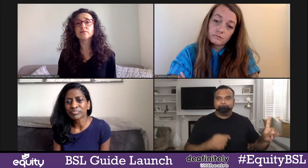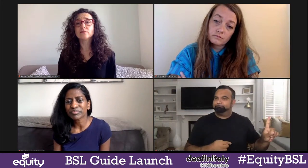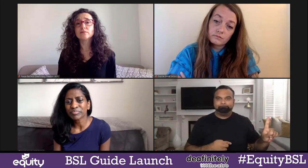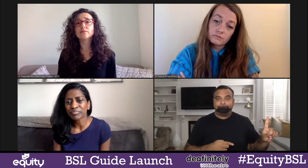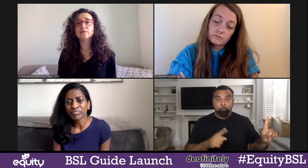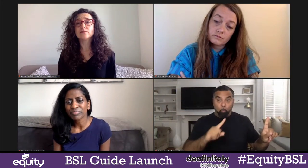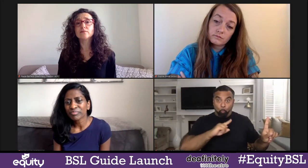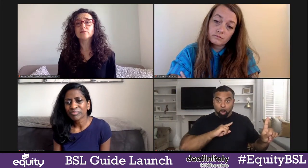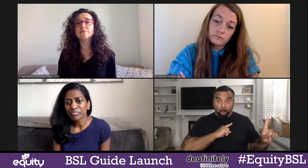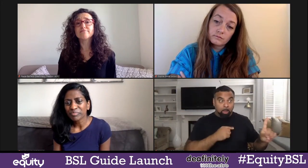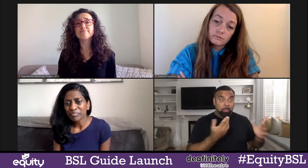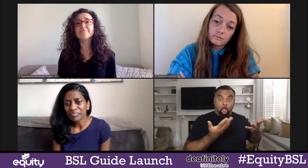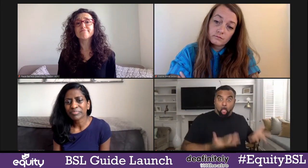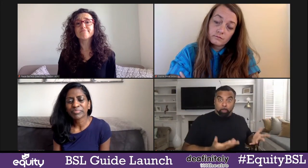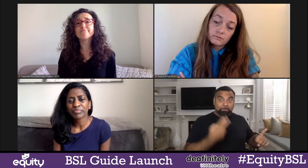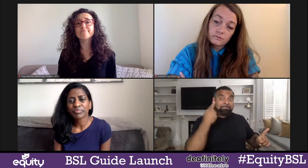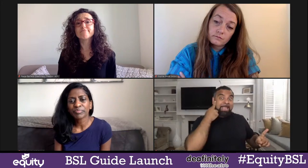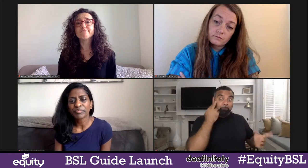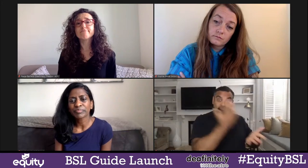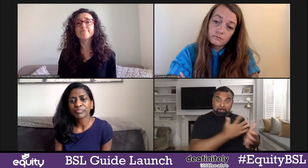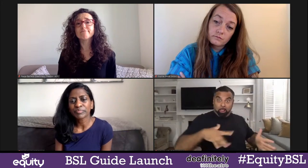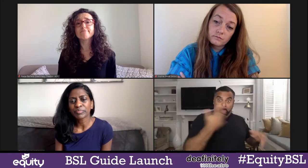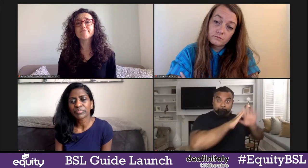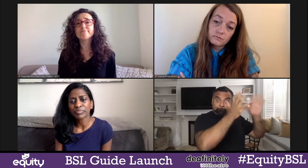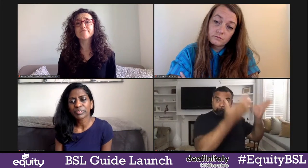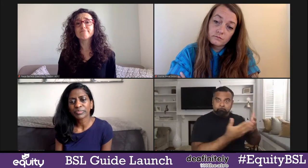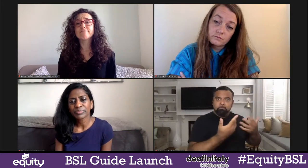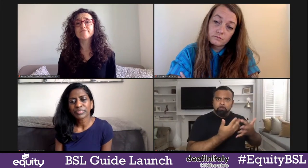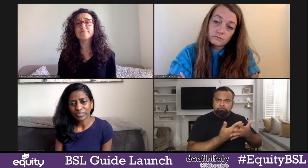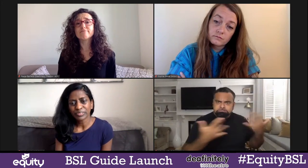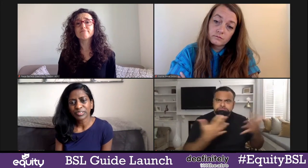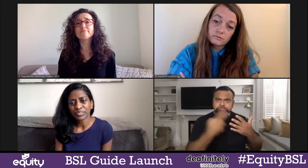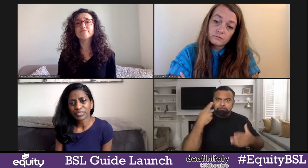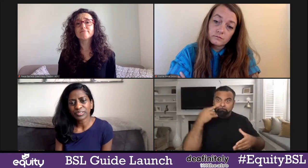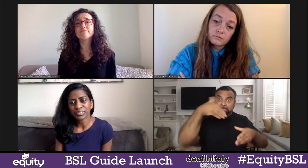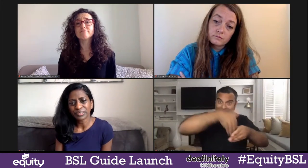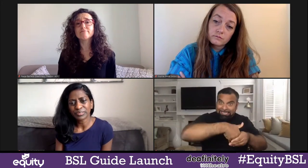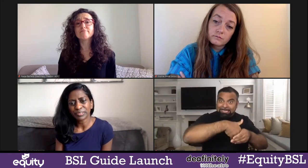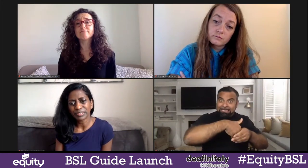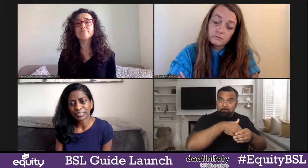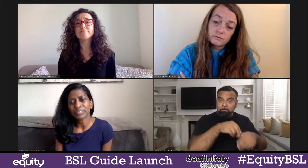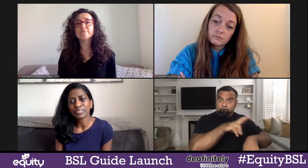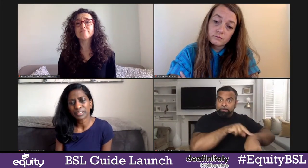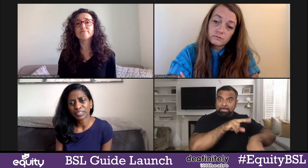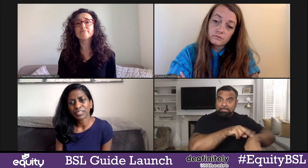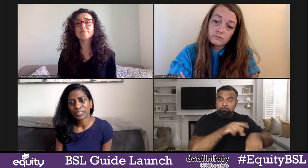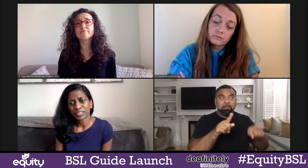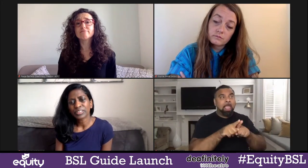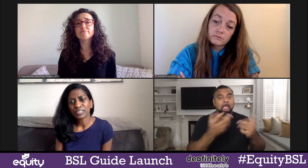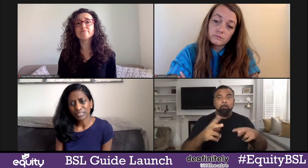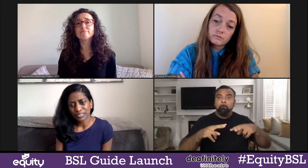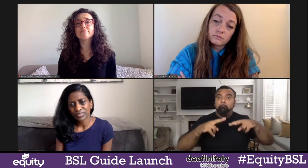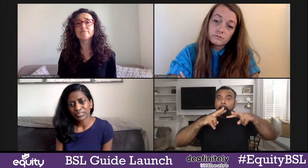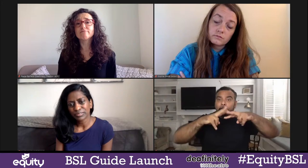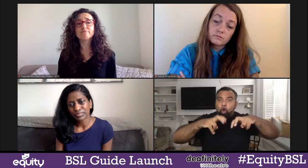hospitals, etc. They don't really represent deaf people and their real lives. Deaf people, we are